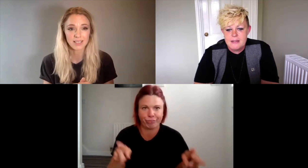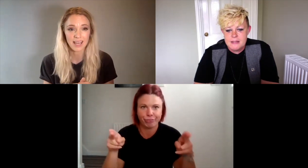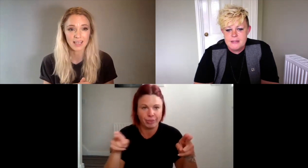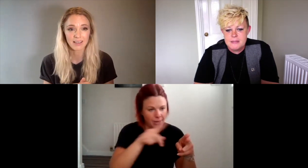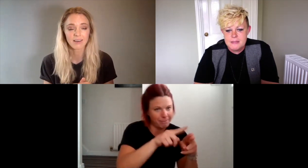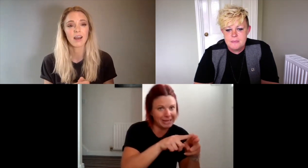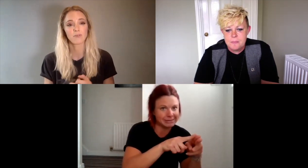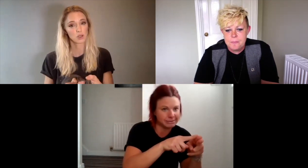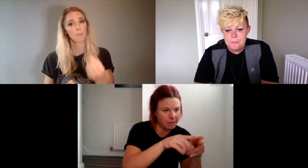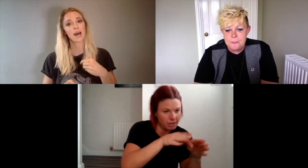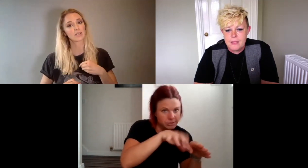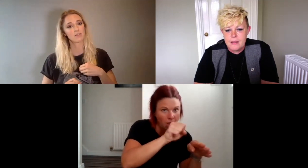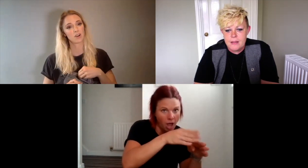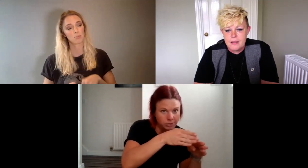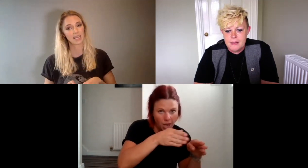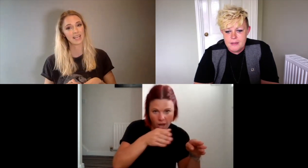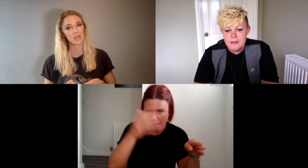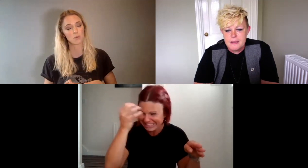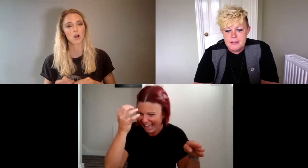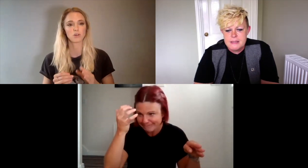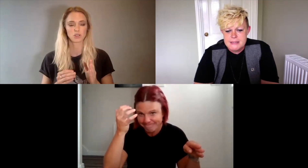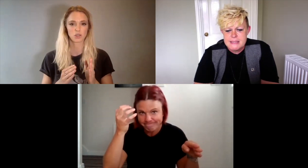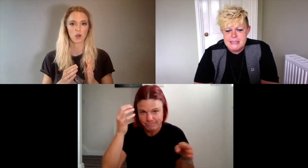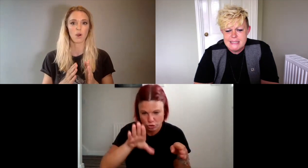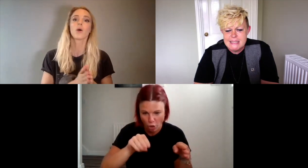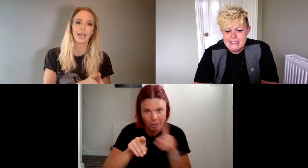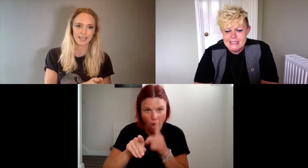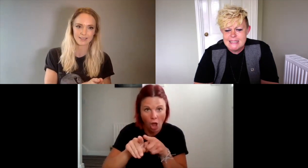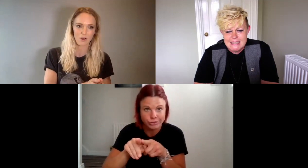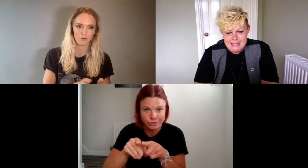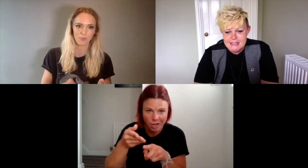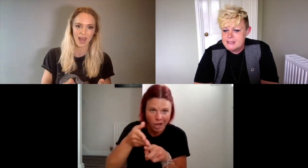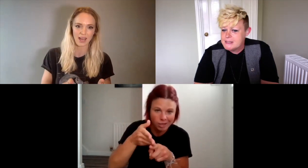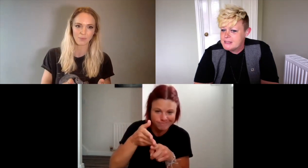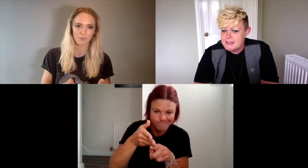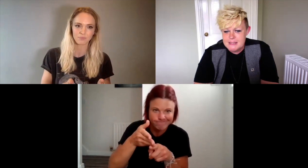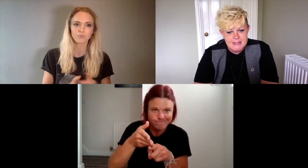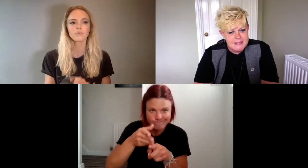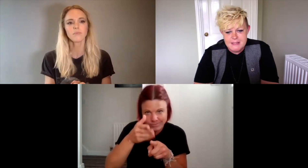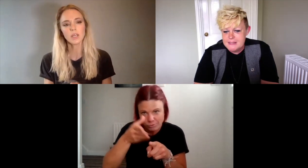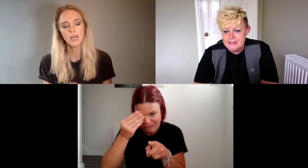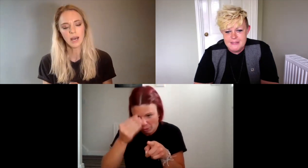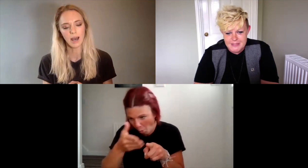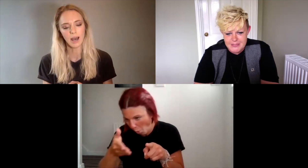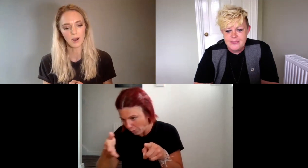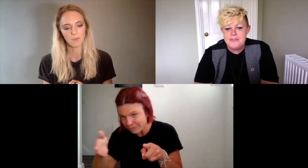a mistake, I have to go back to the very beginning. We can't just go, okay, let's start from there.